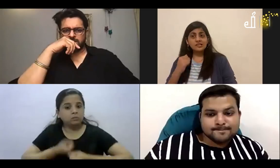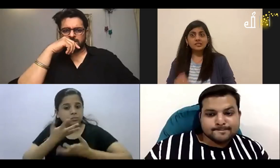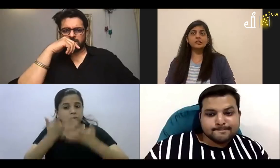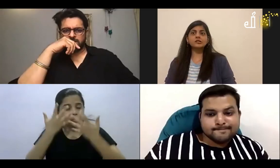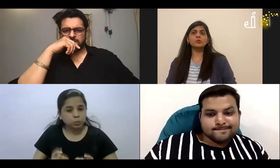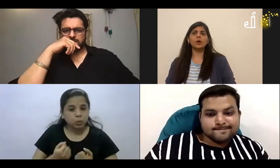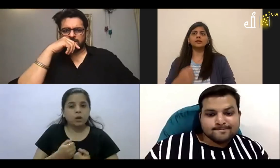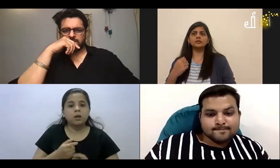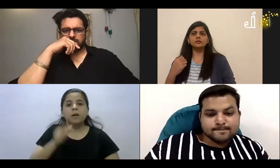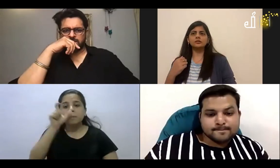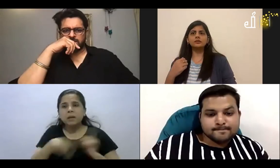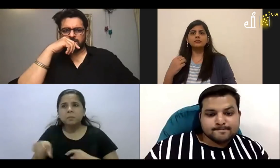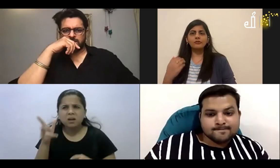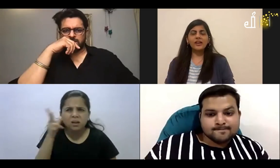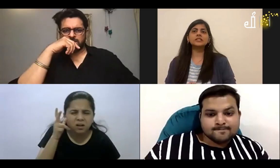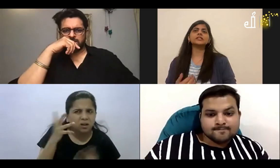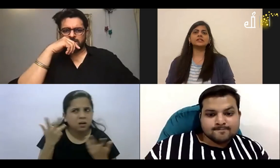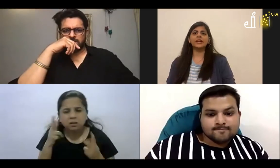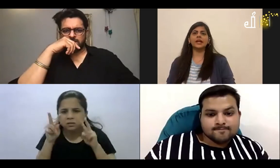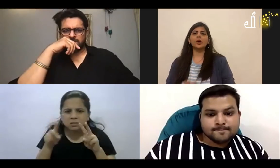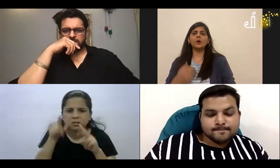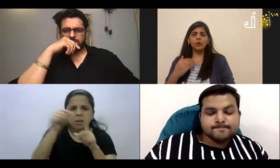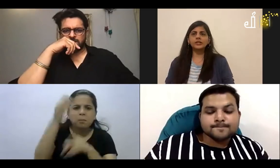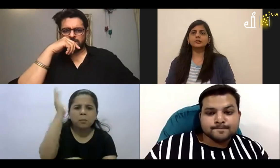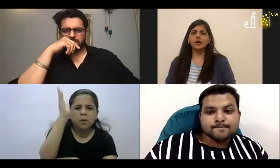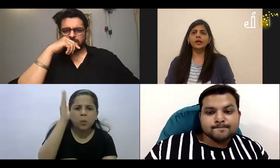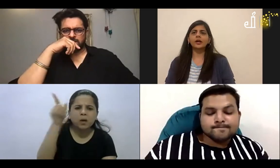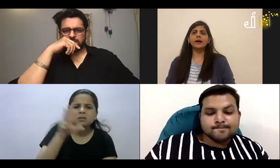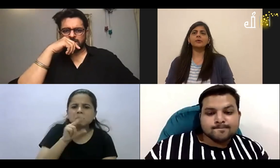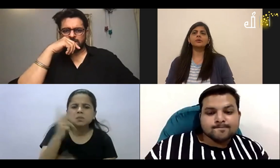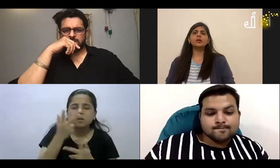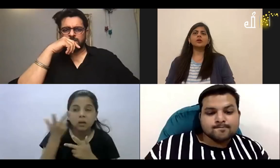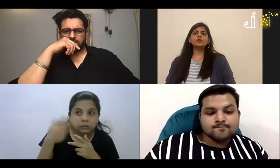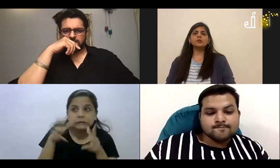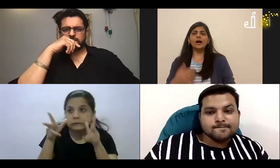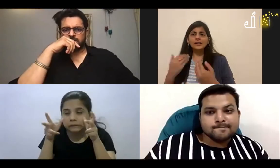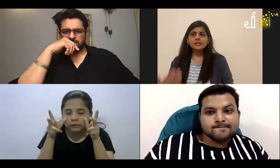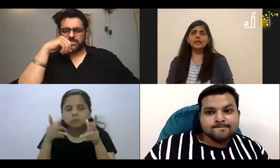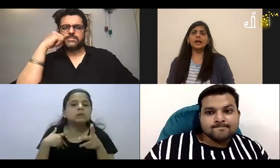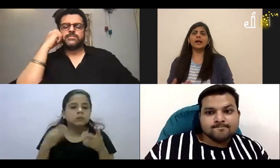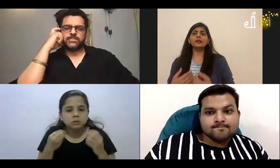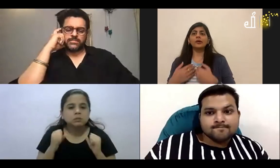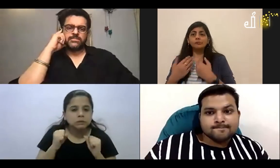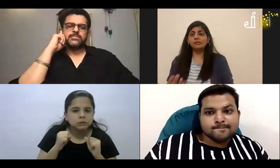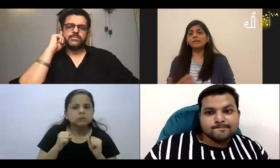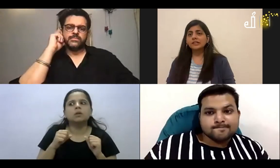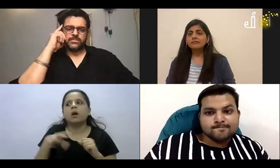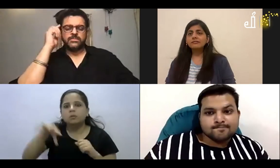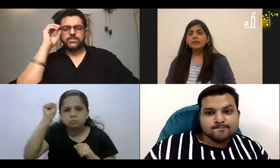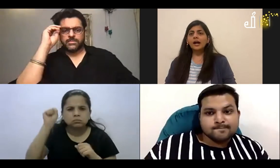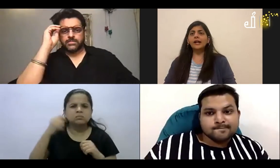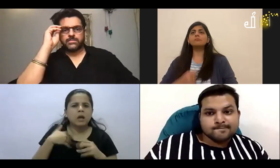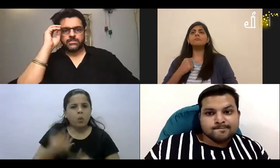to listen to what the professors are saying or what they're talking about, to understand and to express